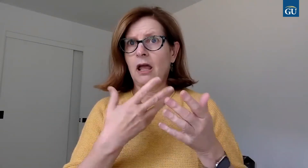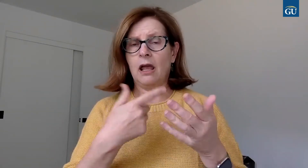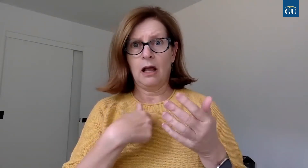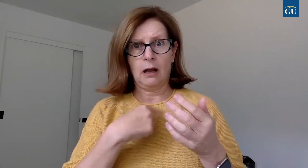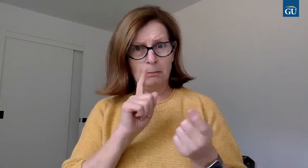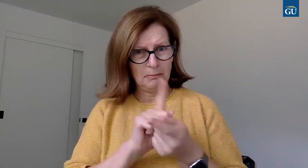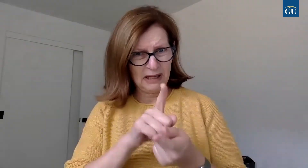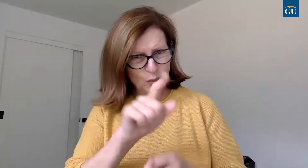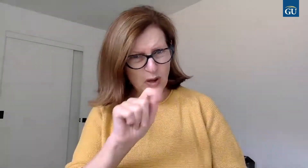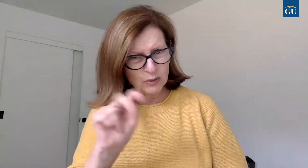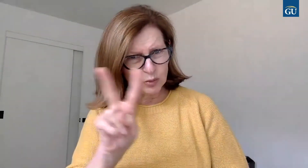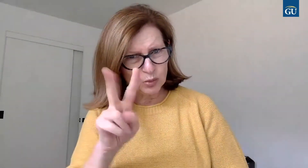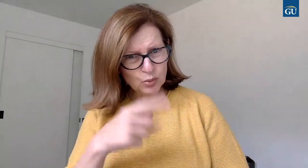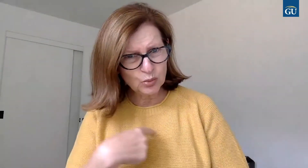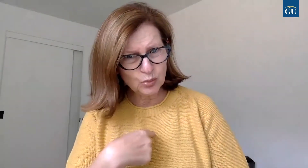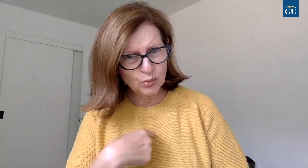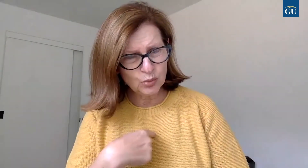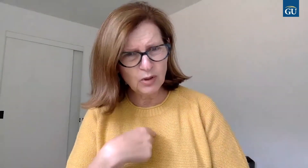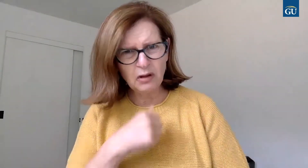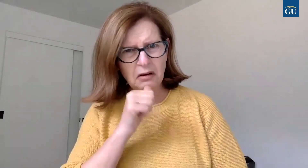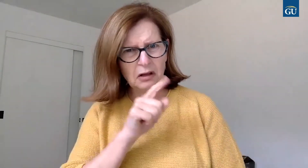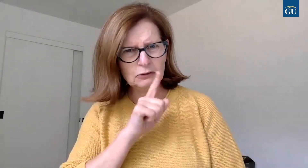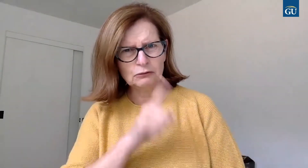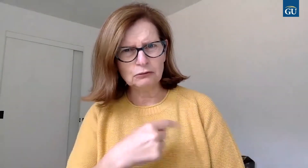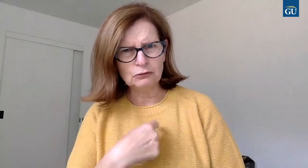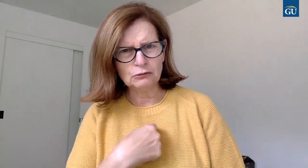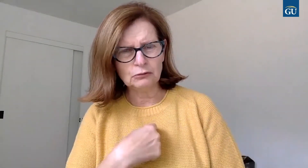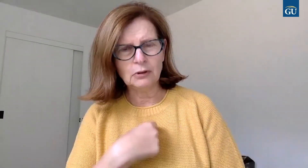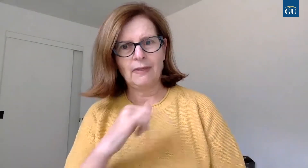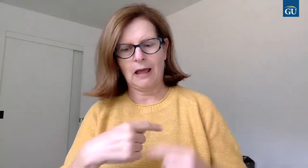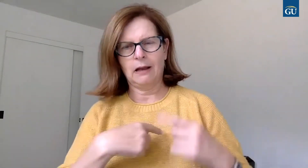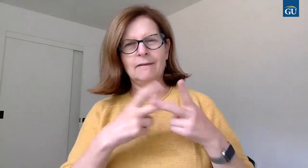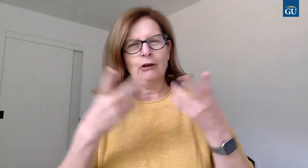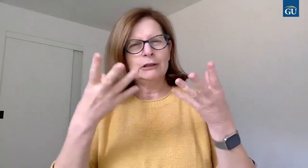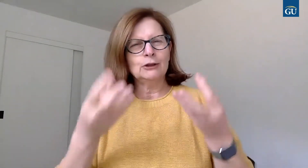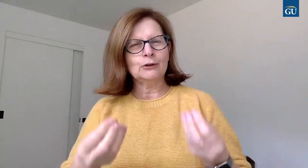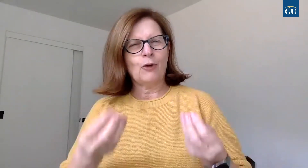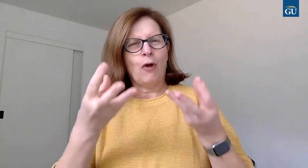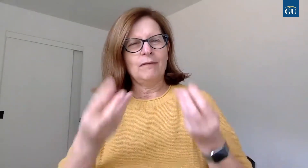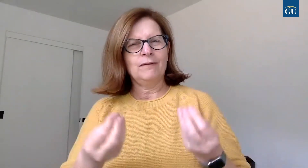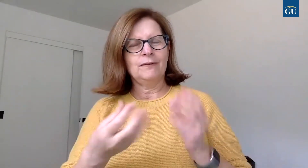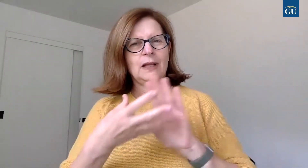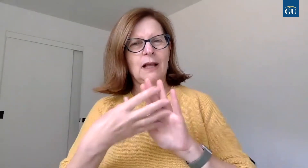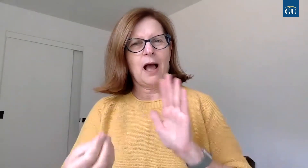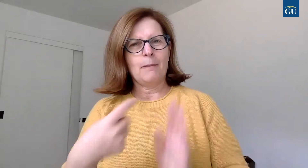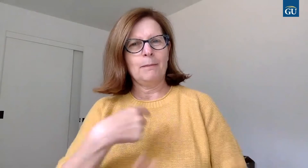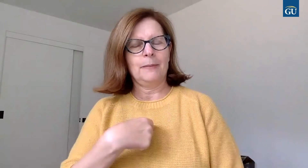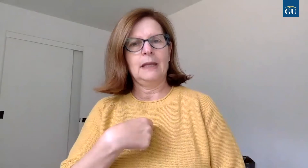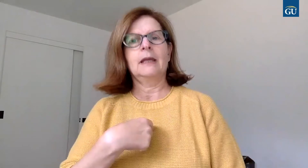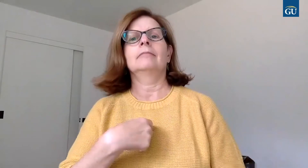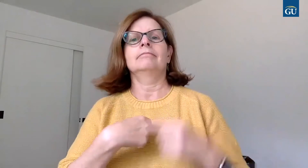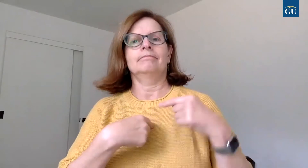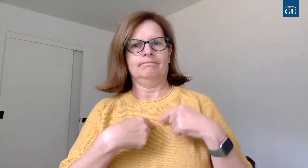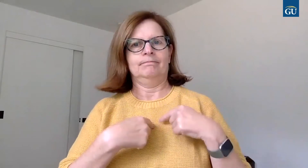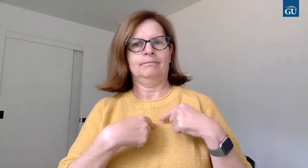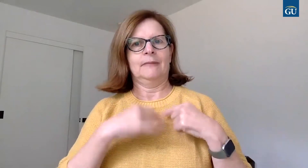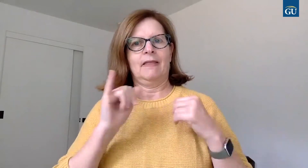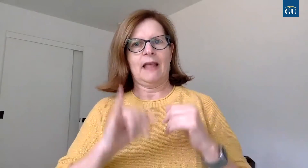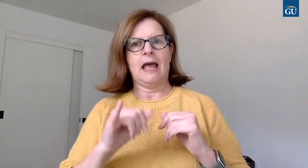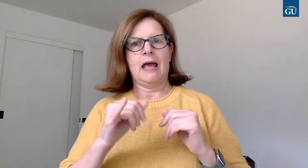Am I meeting you at 2? I'm unsure. It's a very soft copy of I that's used as a subject.